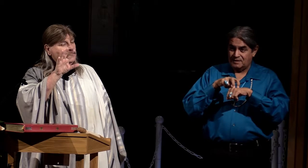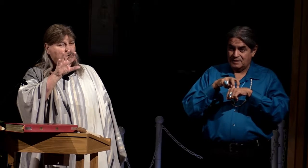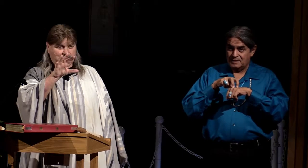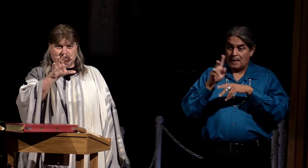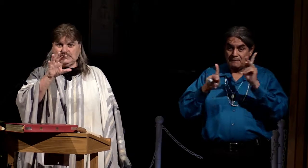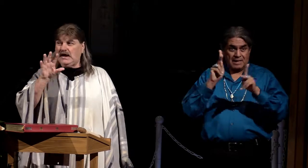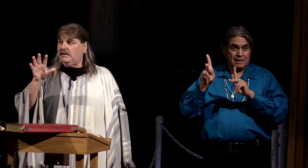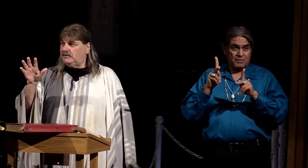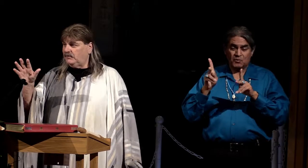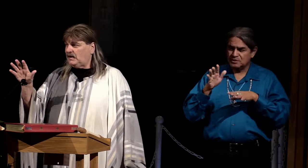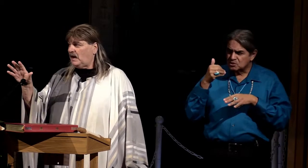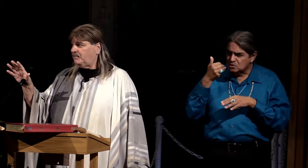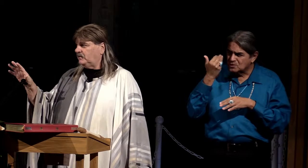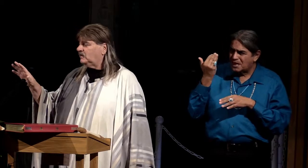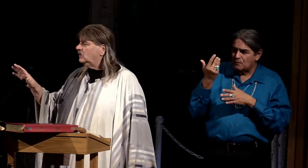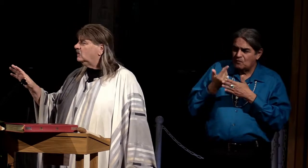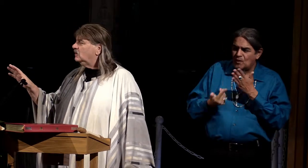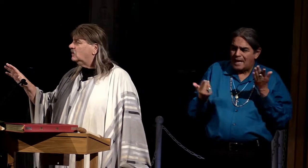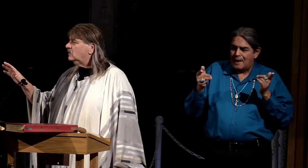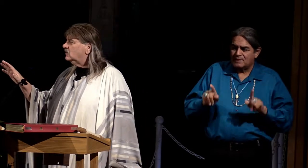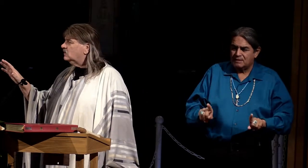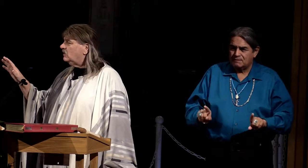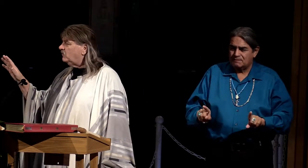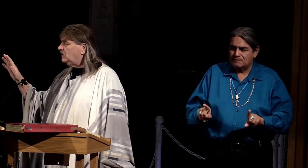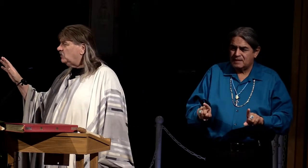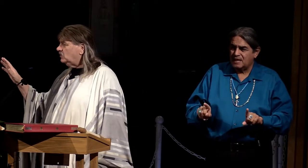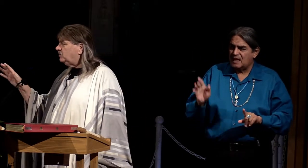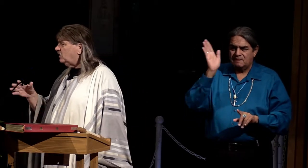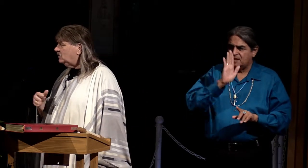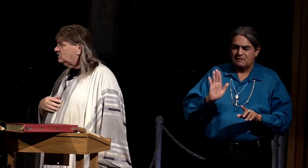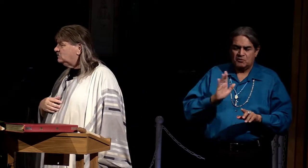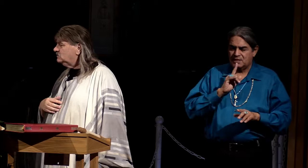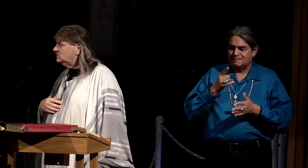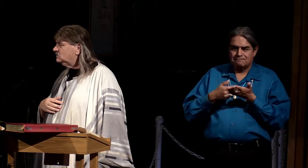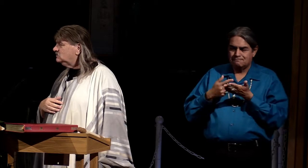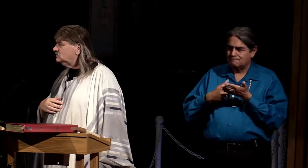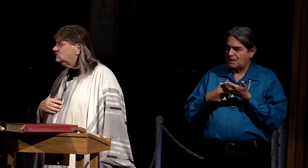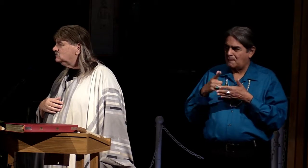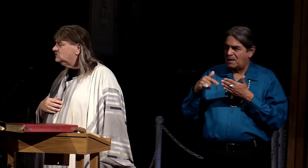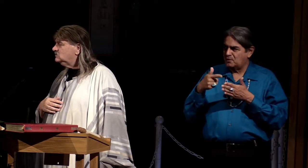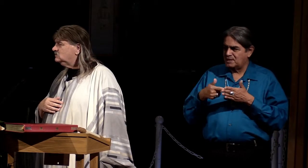the people were so ashamed of what happened, they never really talked about it.